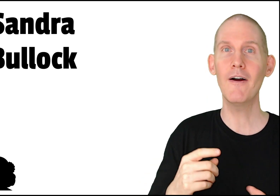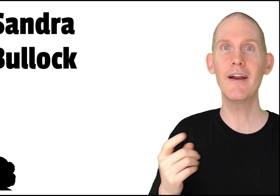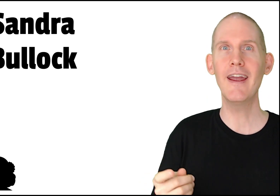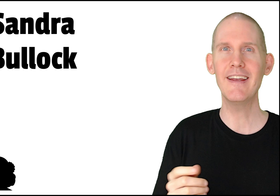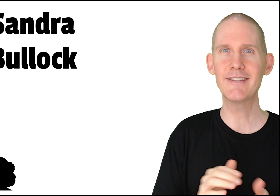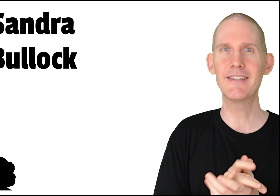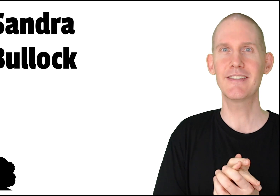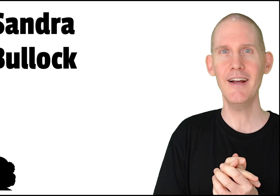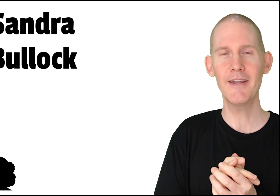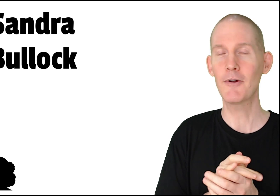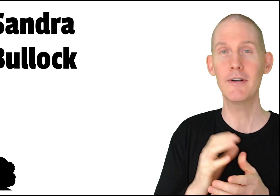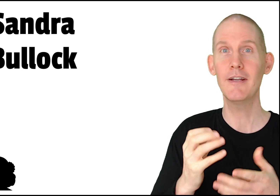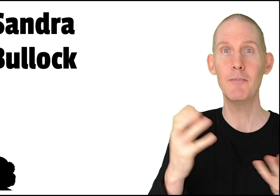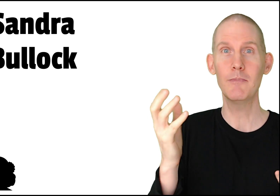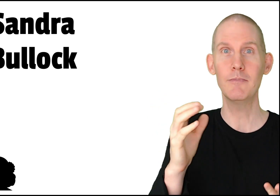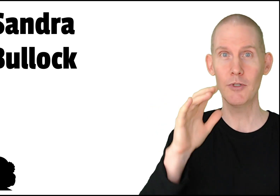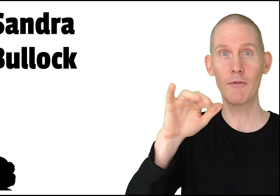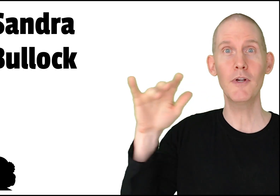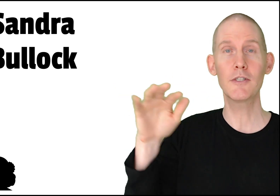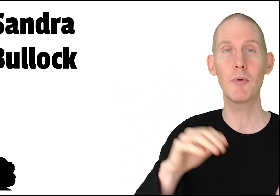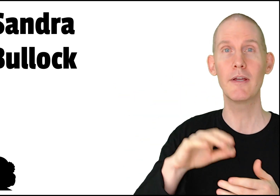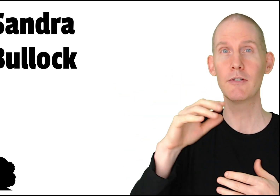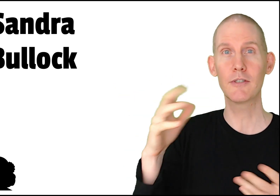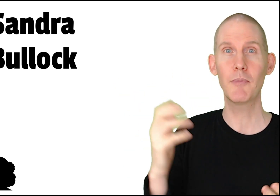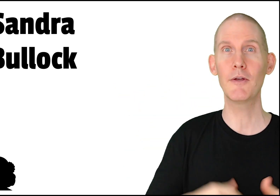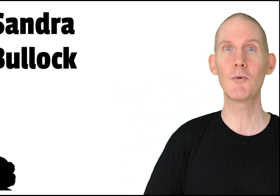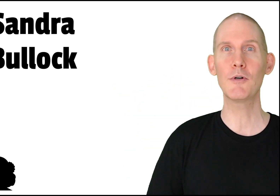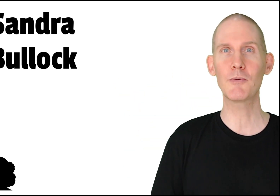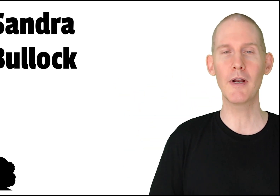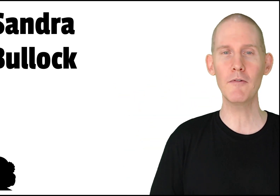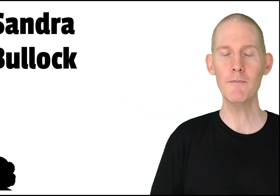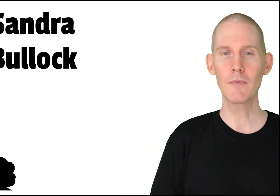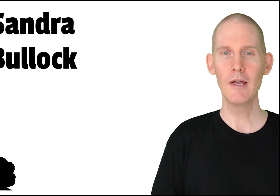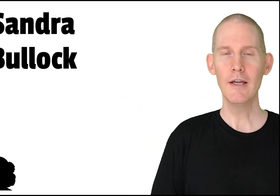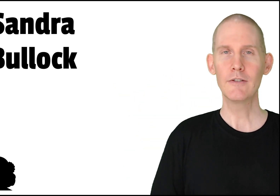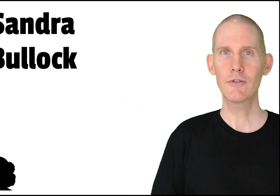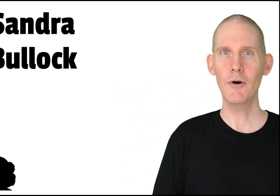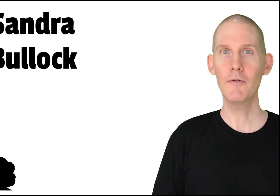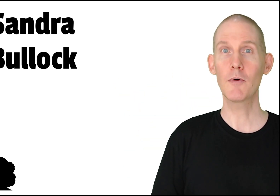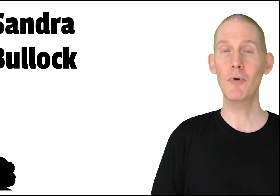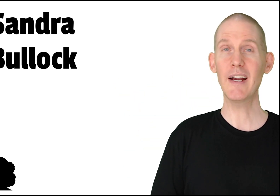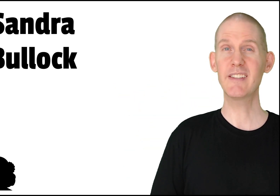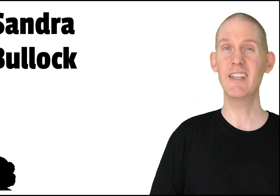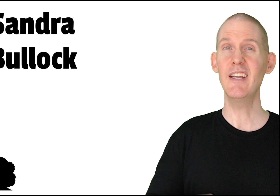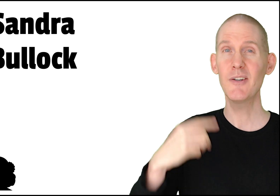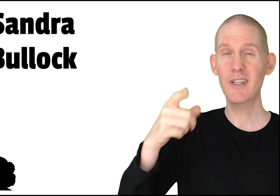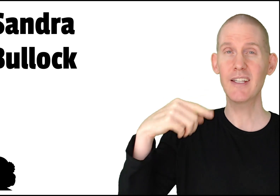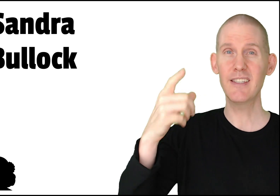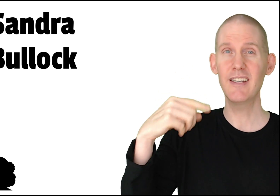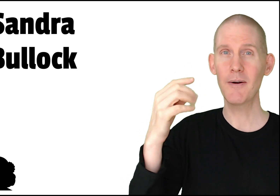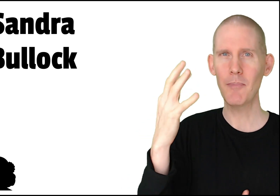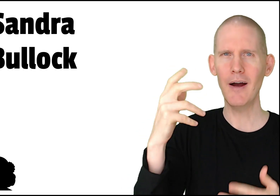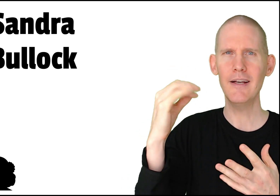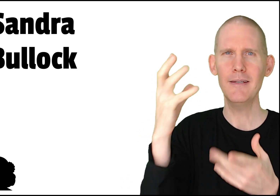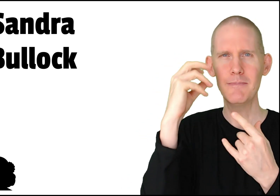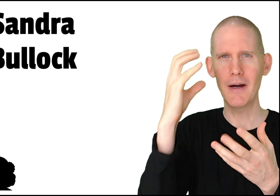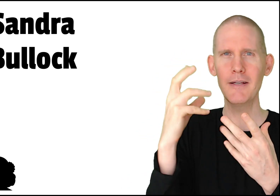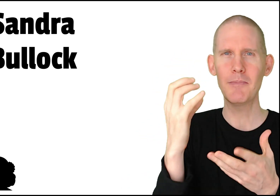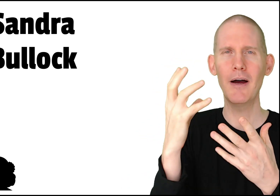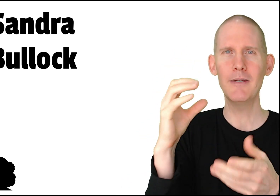R-A in sign language, or when you're fingerspelling, you're spelling words, whatever. So if we're practicing here, it gets it in our body, mind, body,